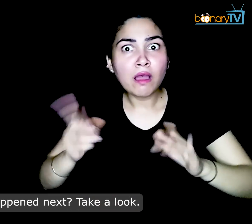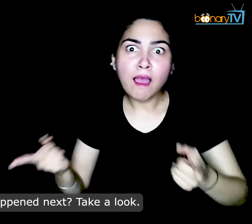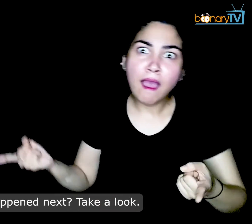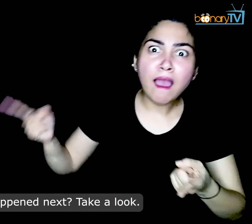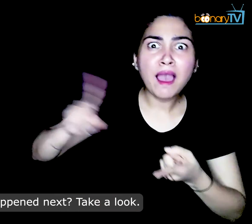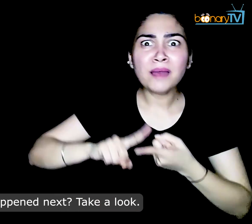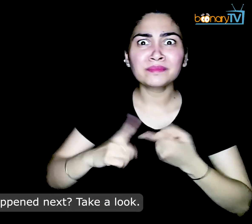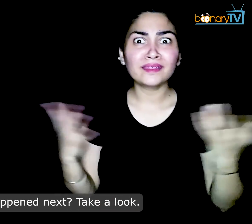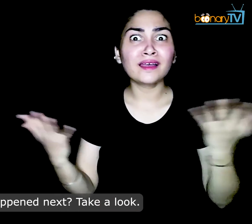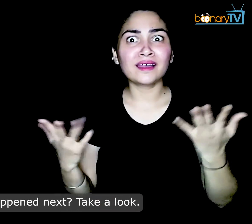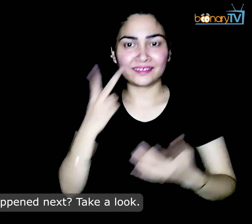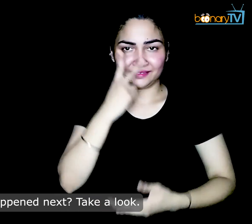Take a look.